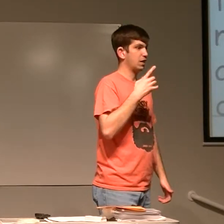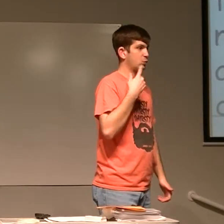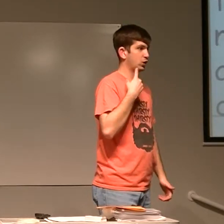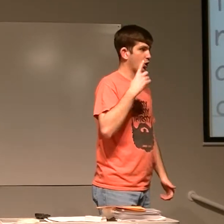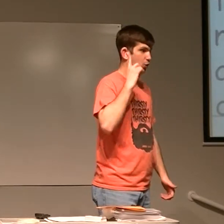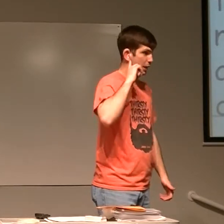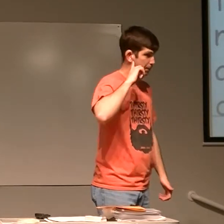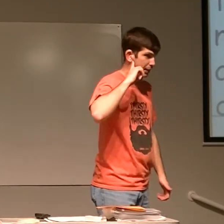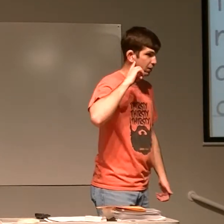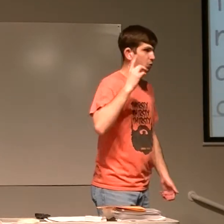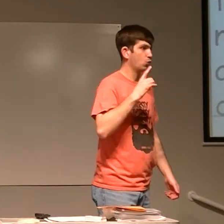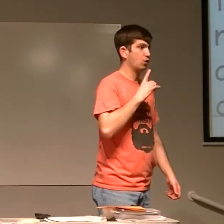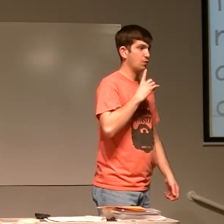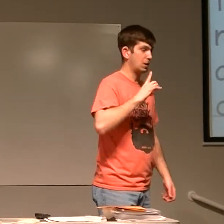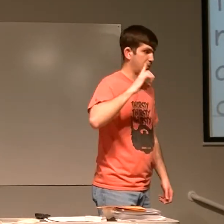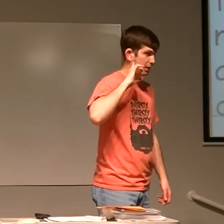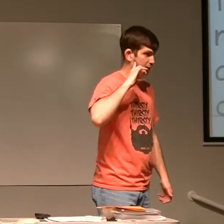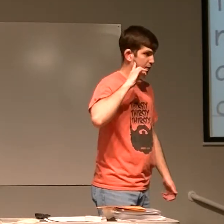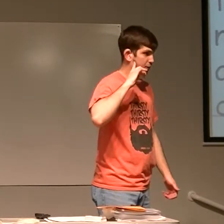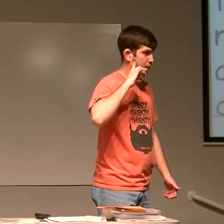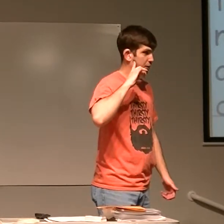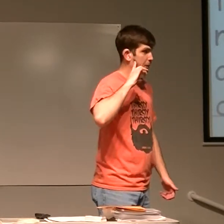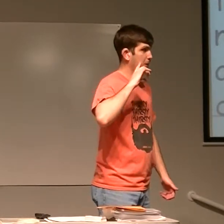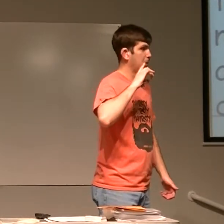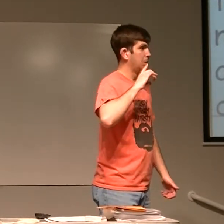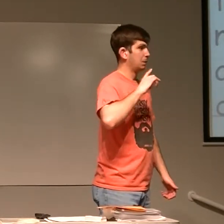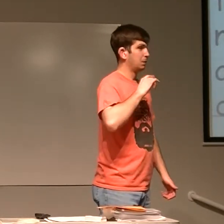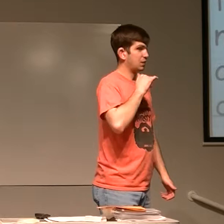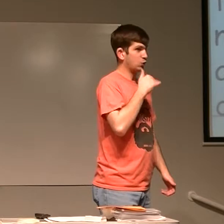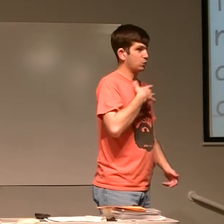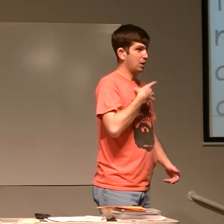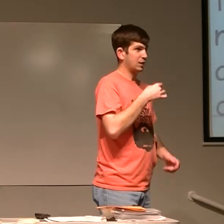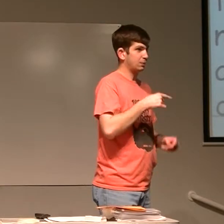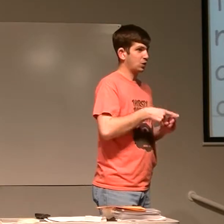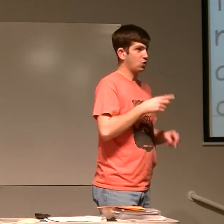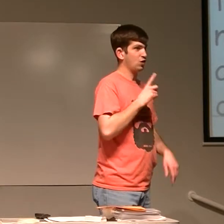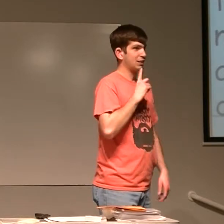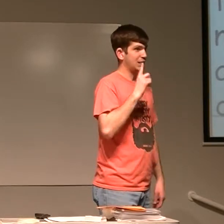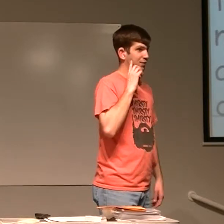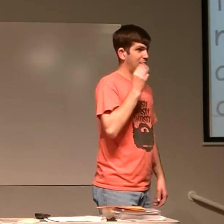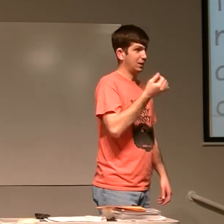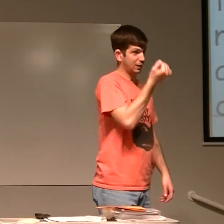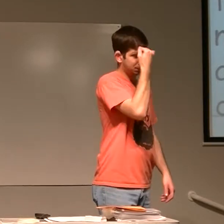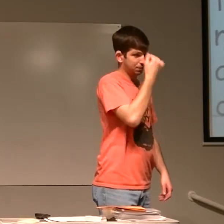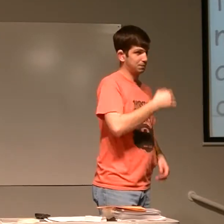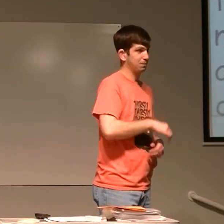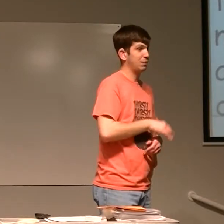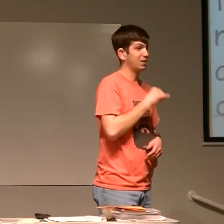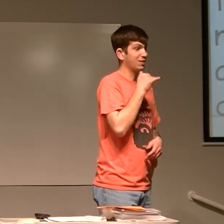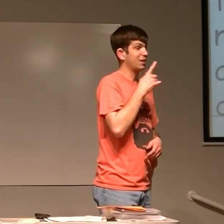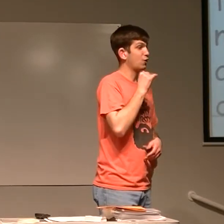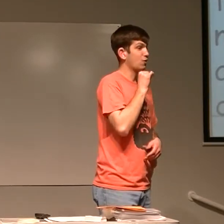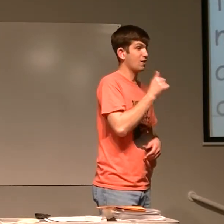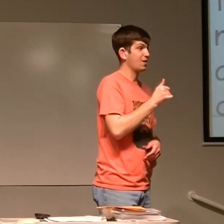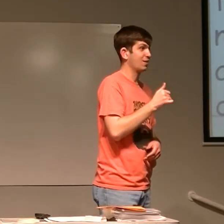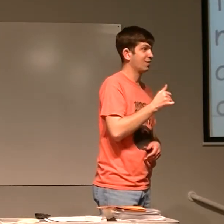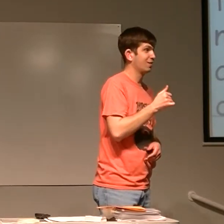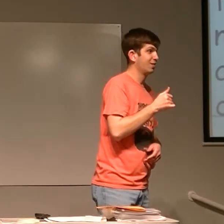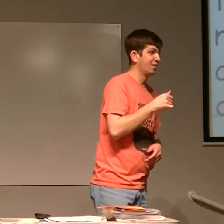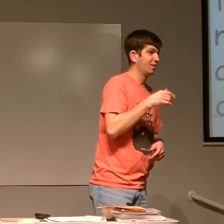would go, I'm deaf, or I'm deaf. But they do not like to be called deaf and dumb, because they are not. That